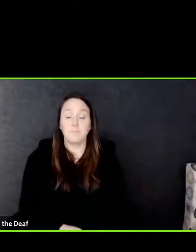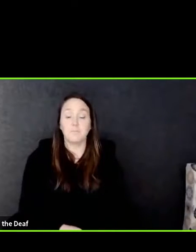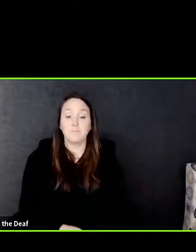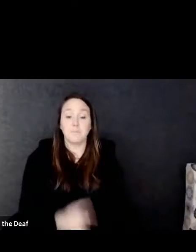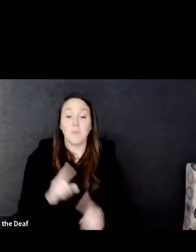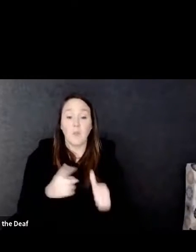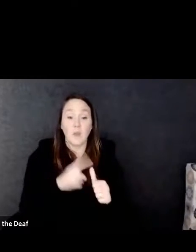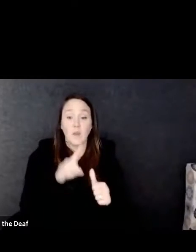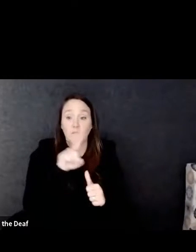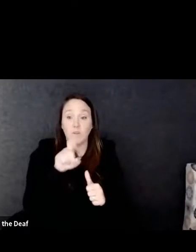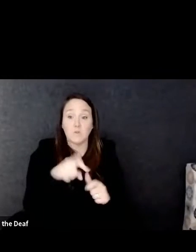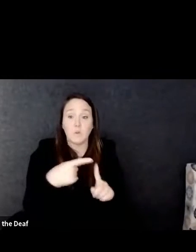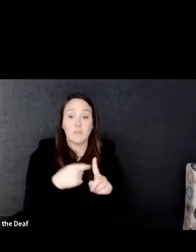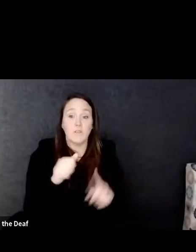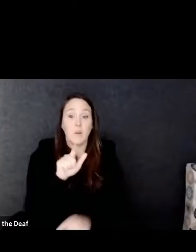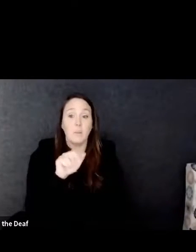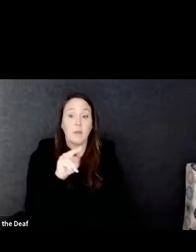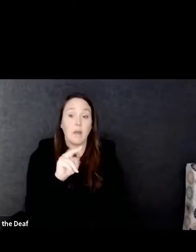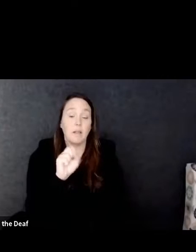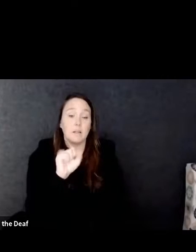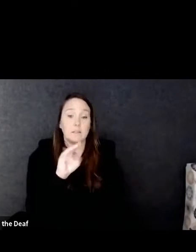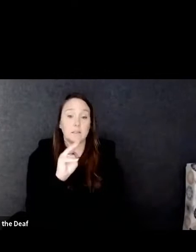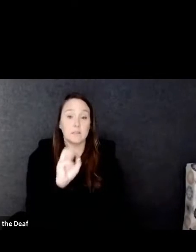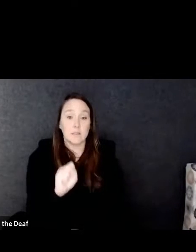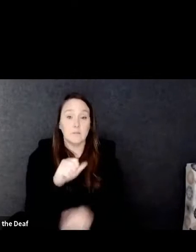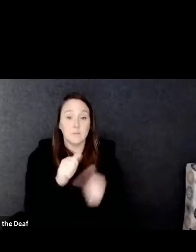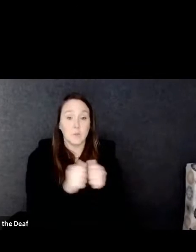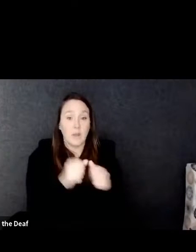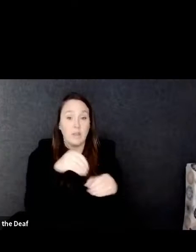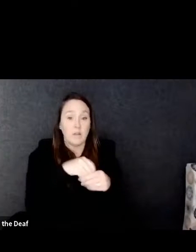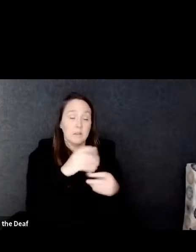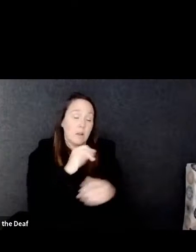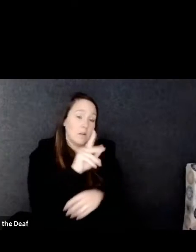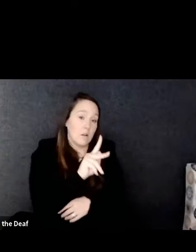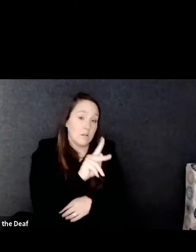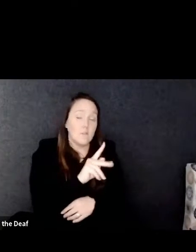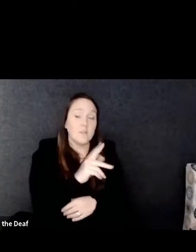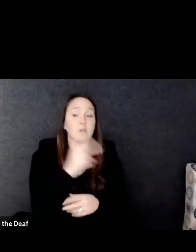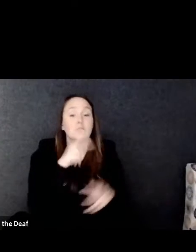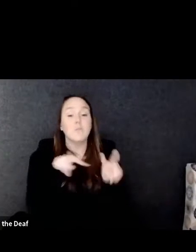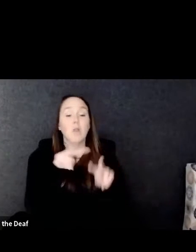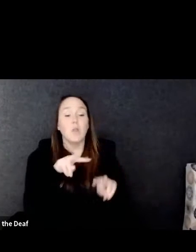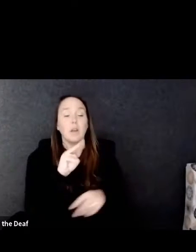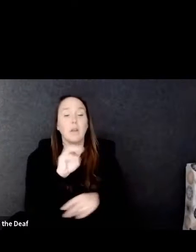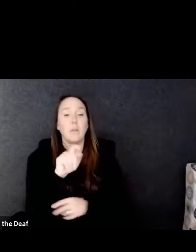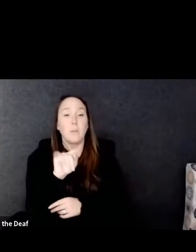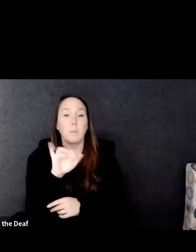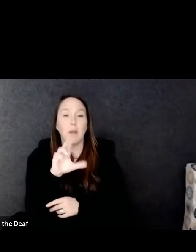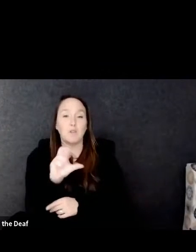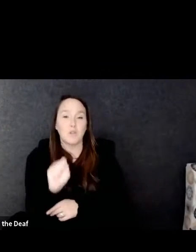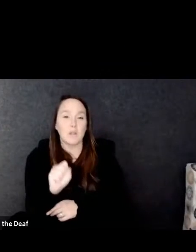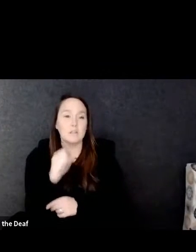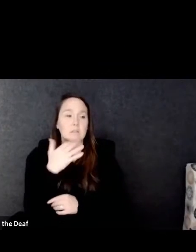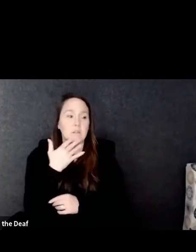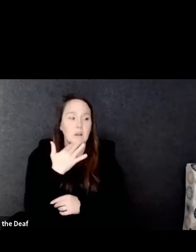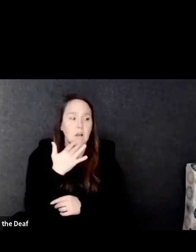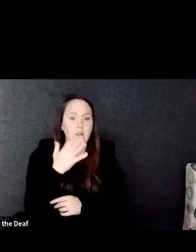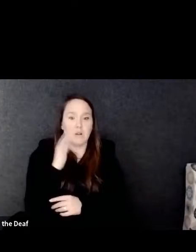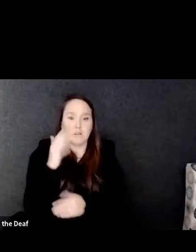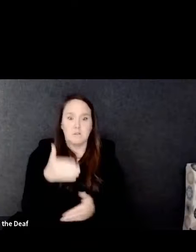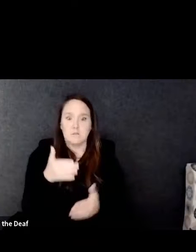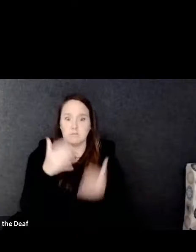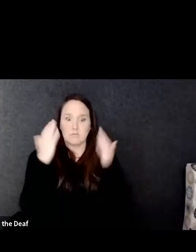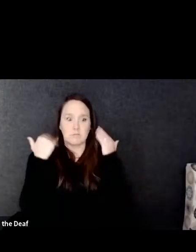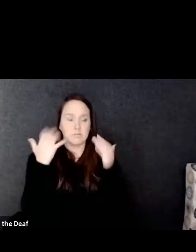The first question we have is from Alan Sims with Inside of Knoxville. Looking at the Knox County metrics, the colors are